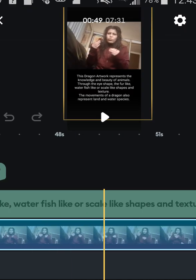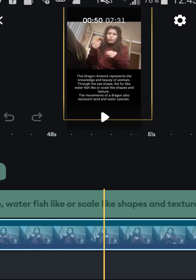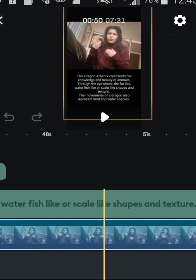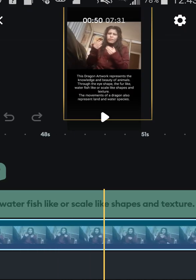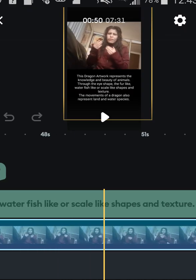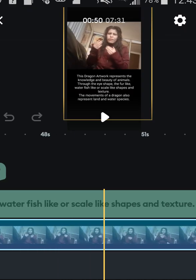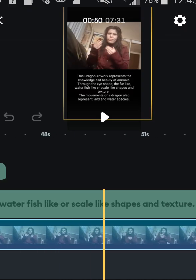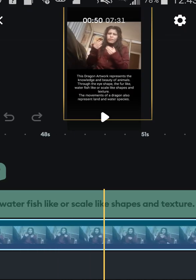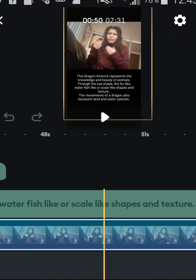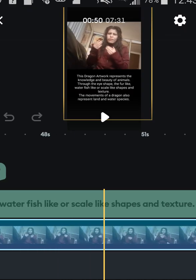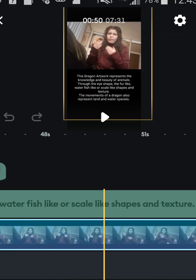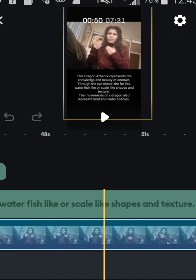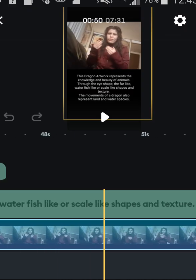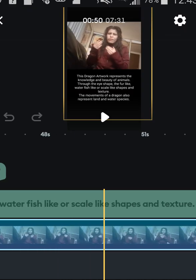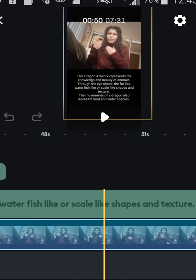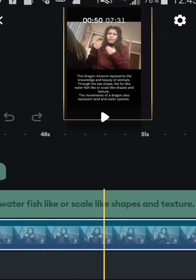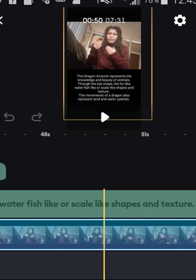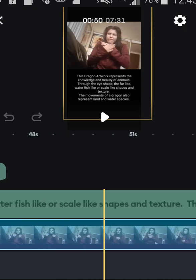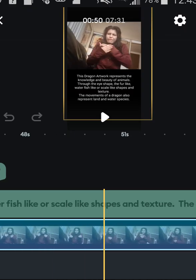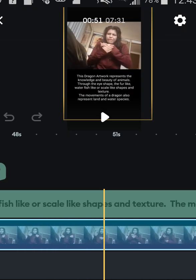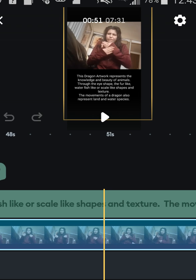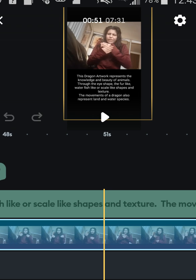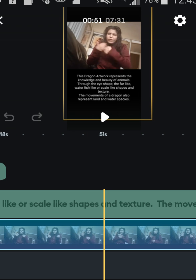to how to describe